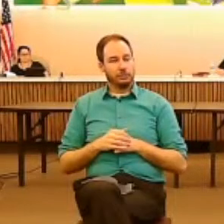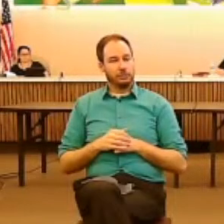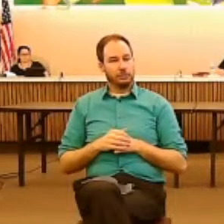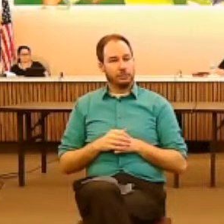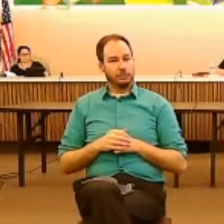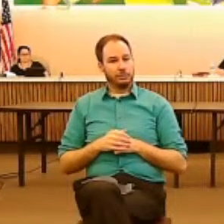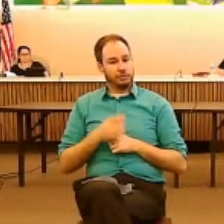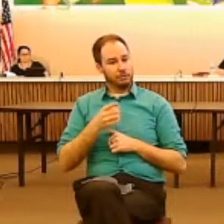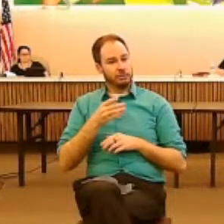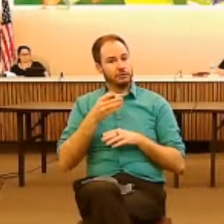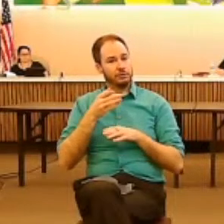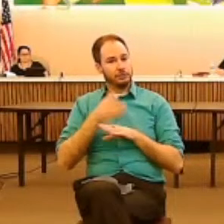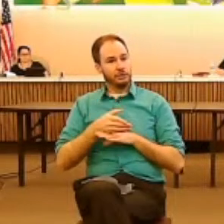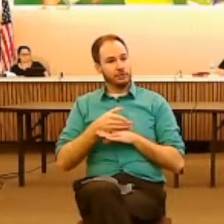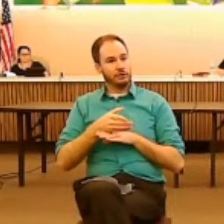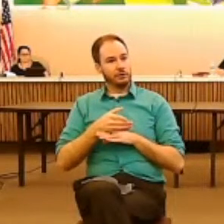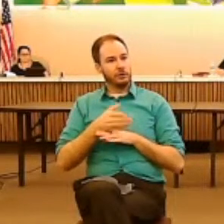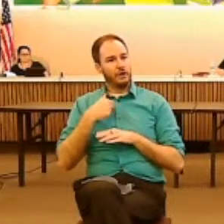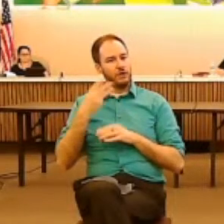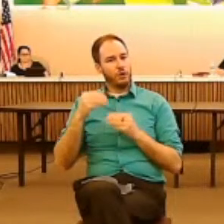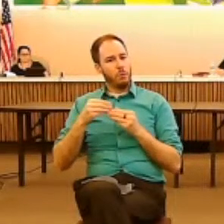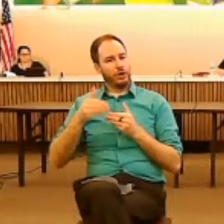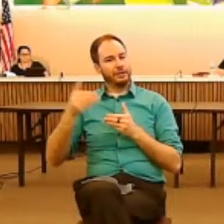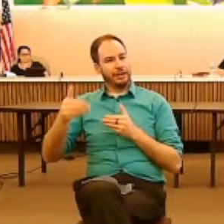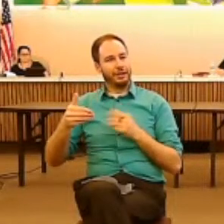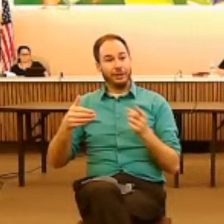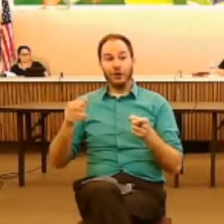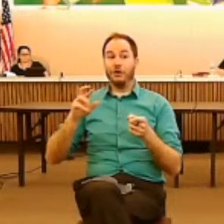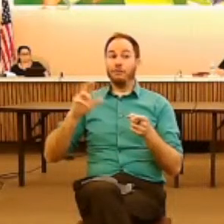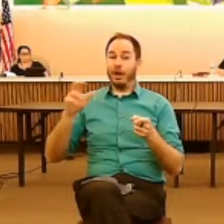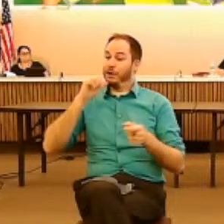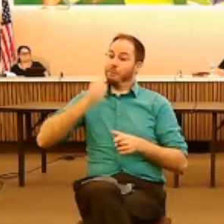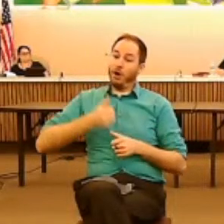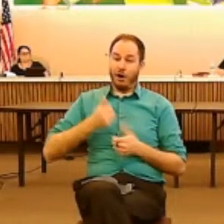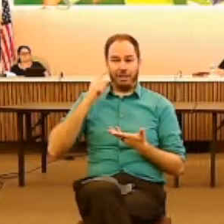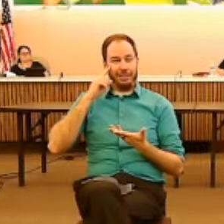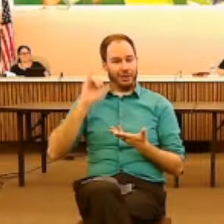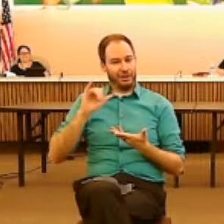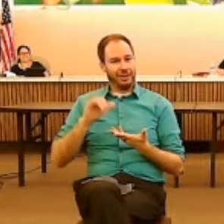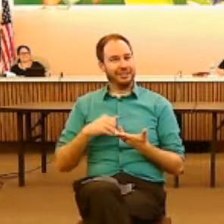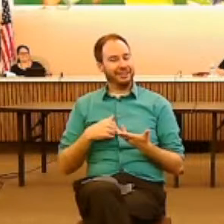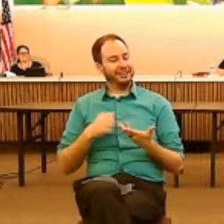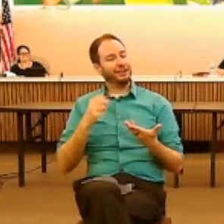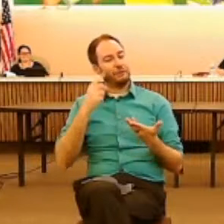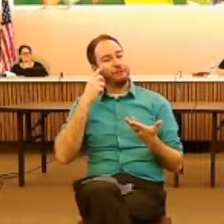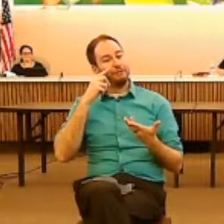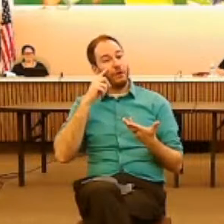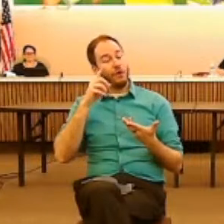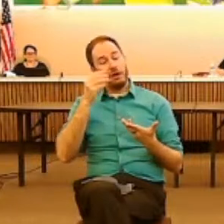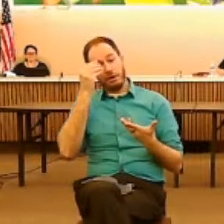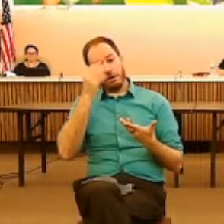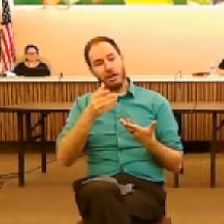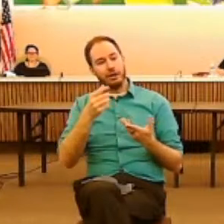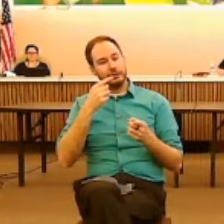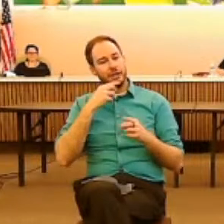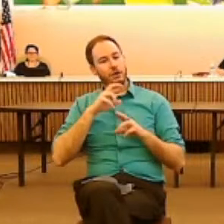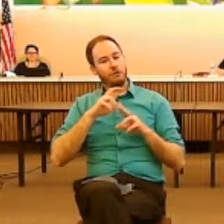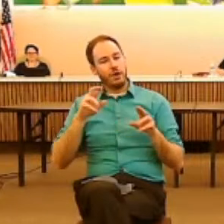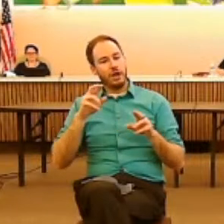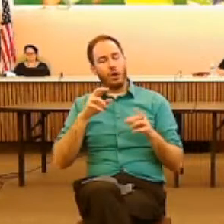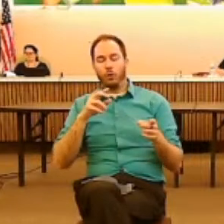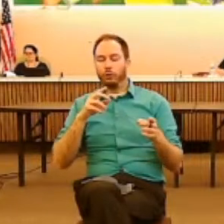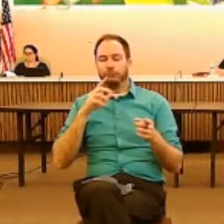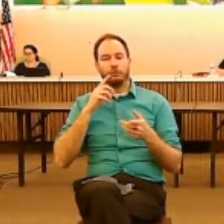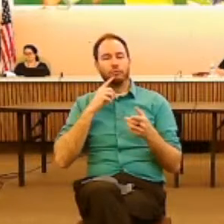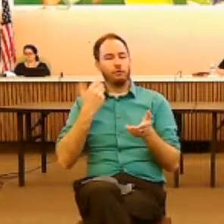Once we get to a couple more stages here, he's ready to go tomorrow like that. So for the record, he said he's ready to go tomorrow, we